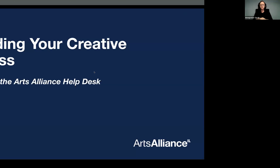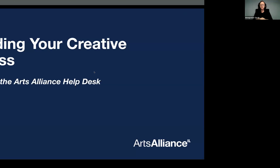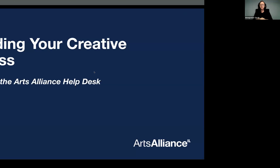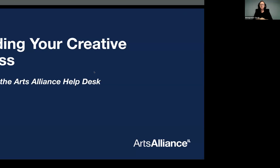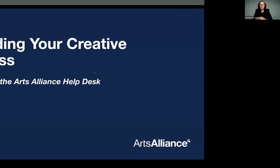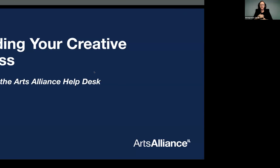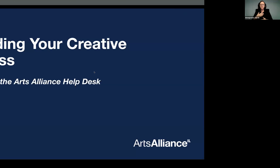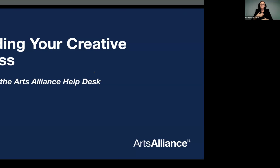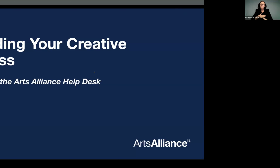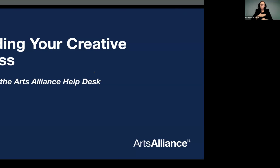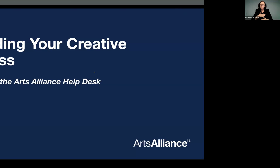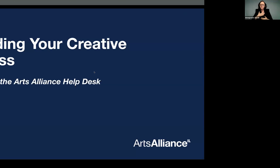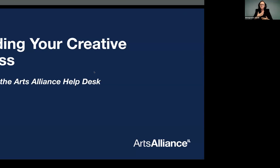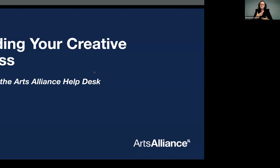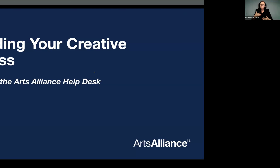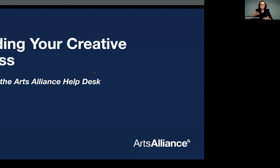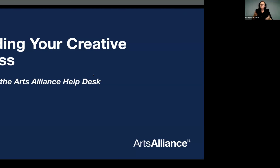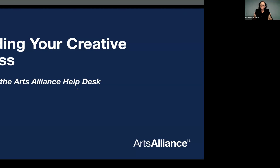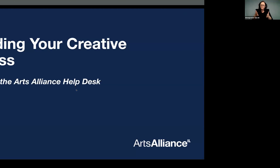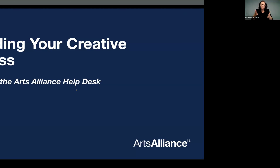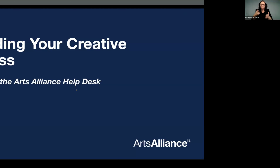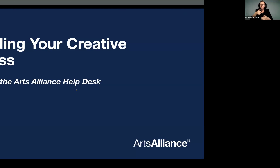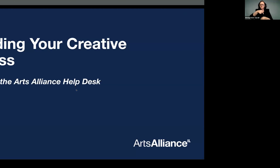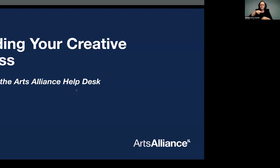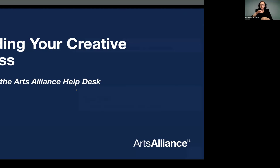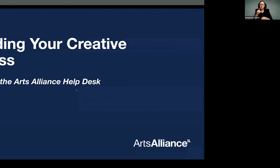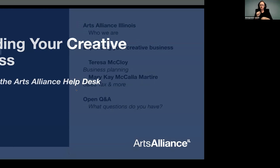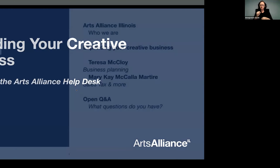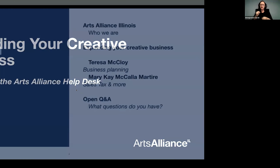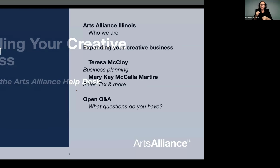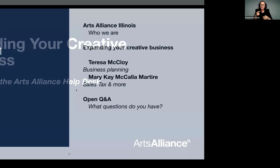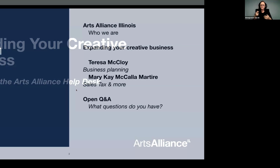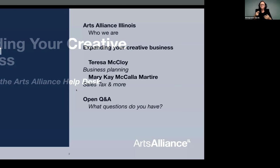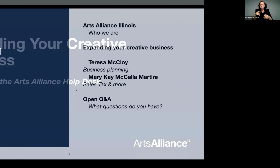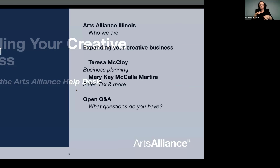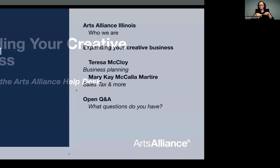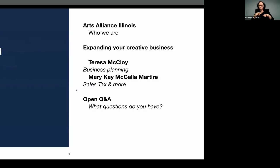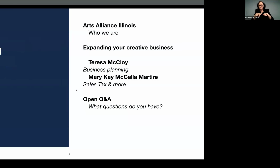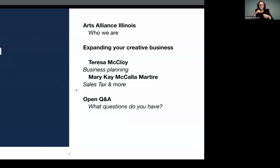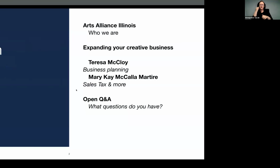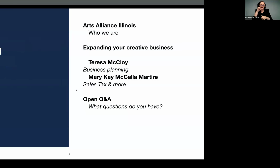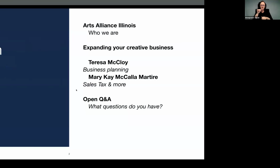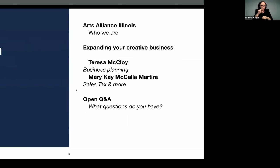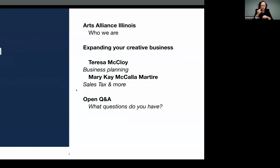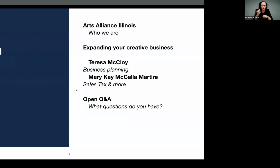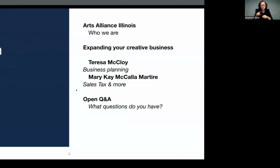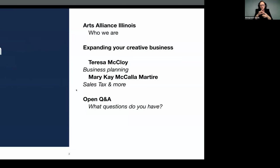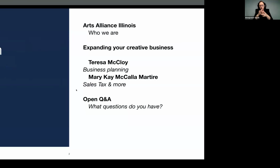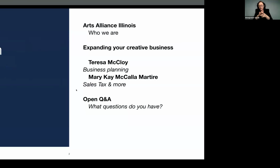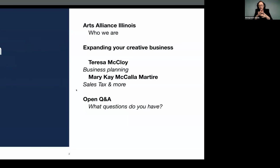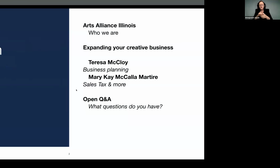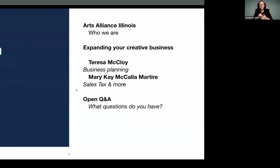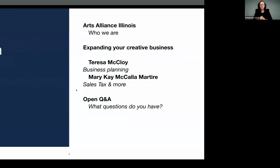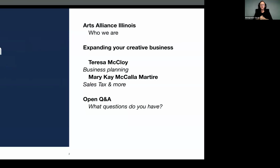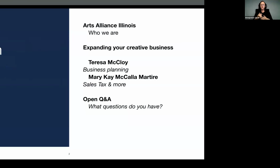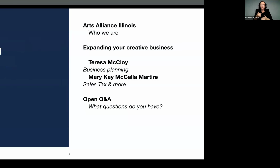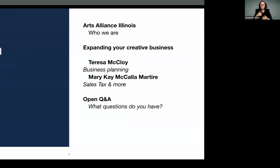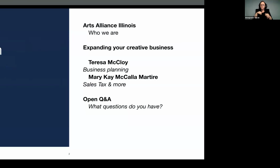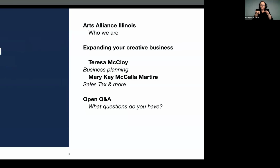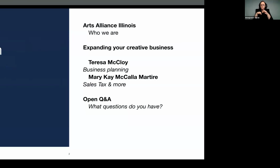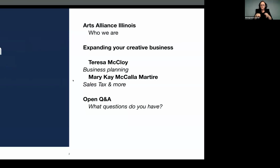Q&A throughout. I want to go over our plan for today's program. I'll give you a little overview of Arts Alliance Illinois